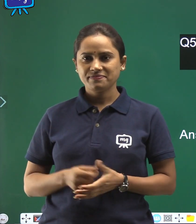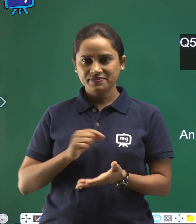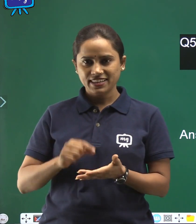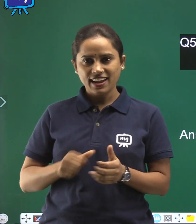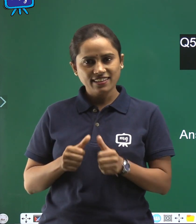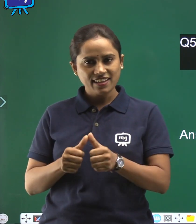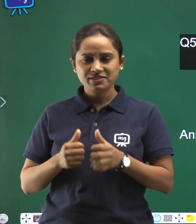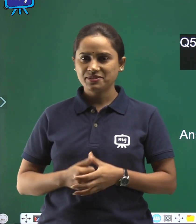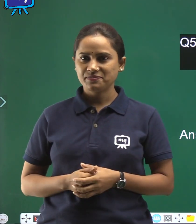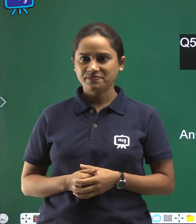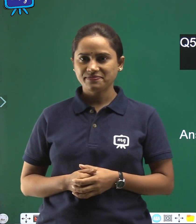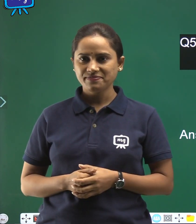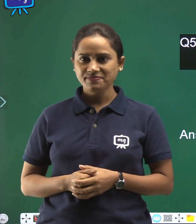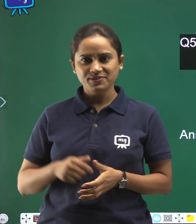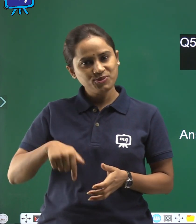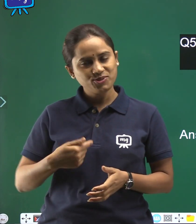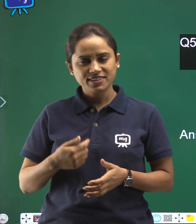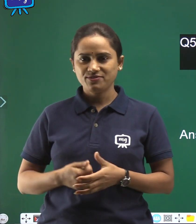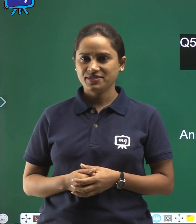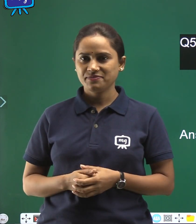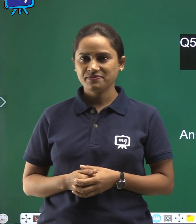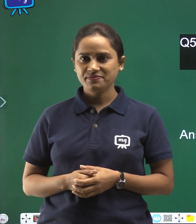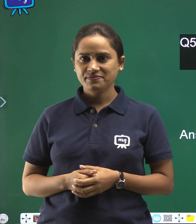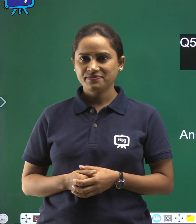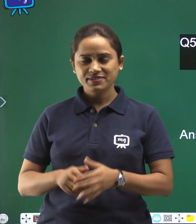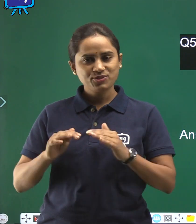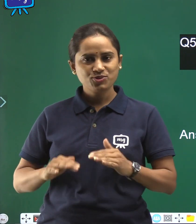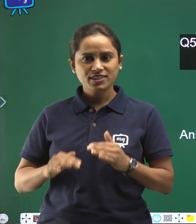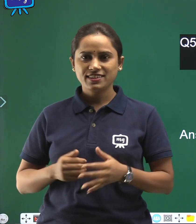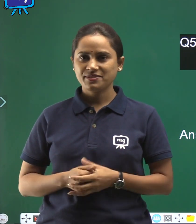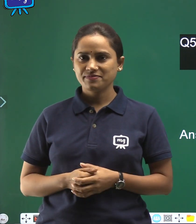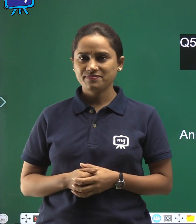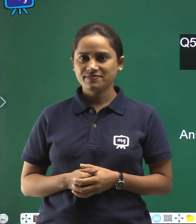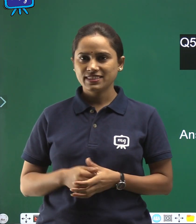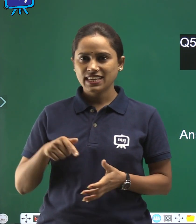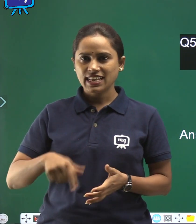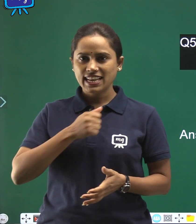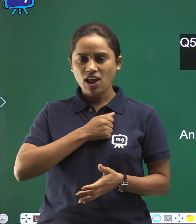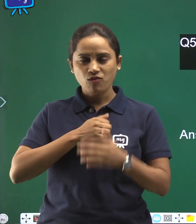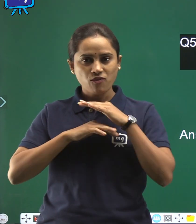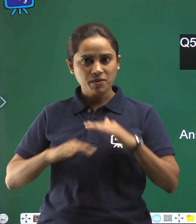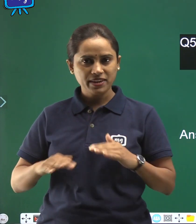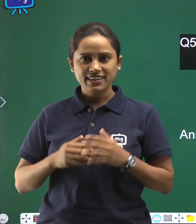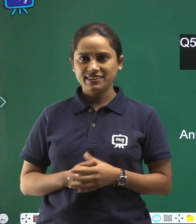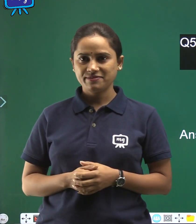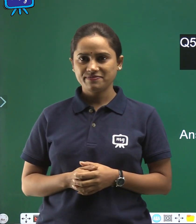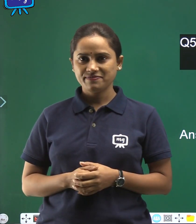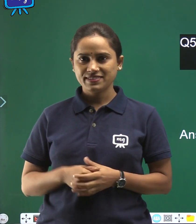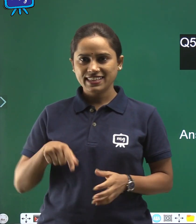Write the answer yourself. So children, now we have completed